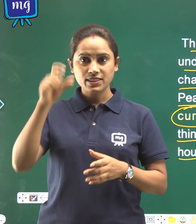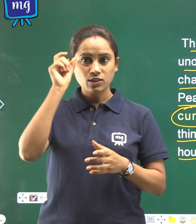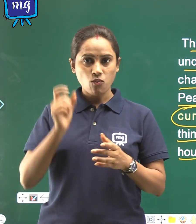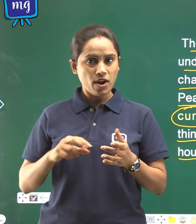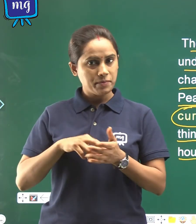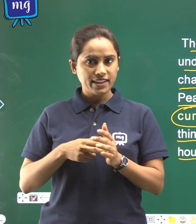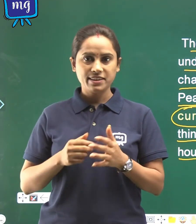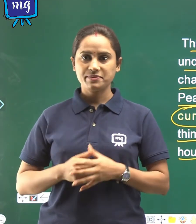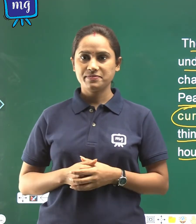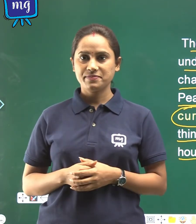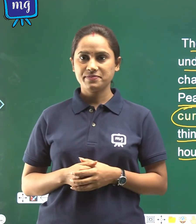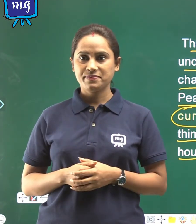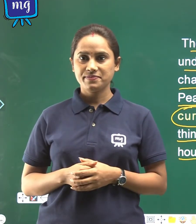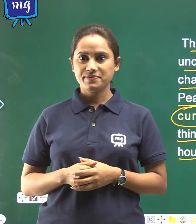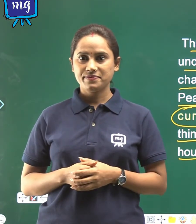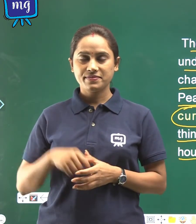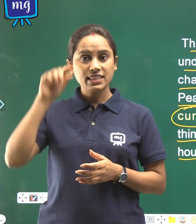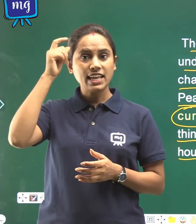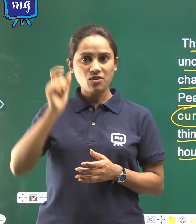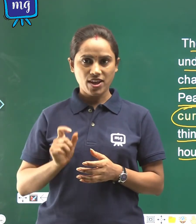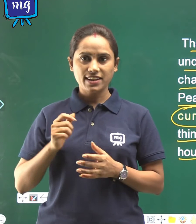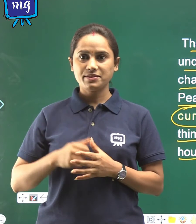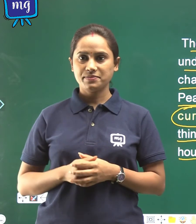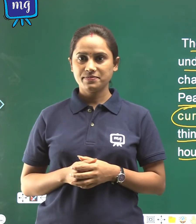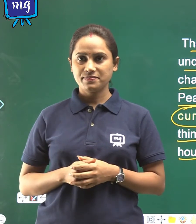Word meaning: in fact,